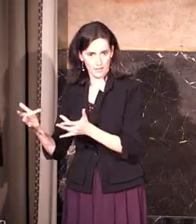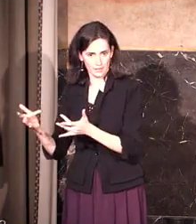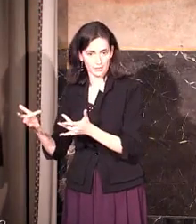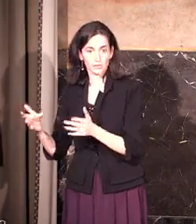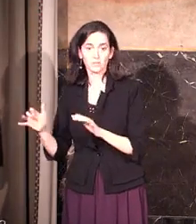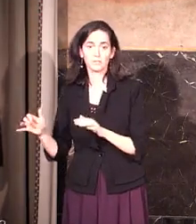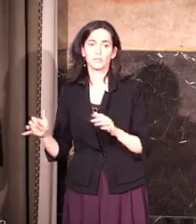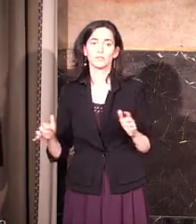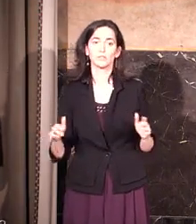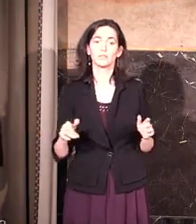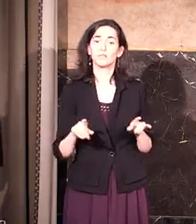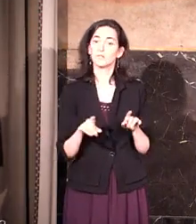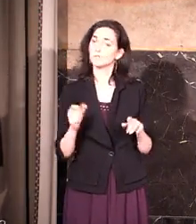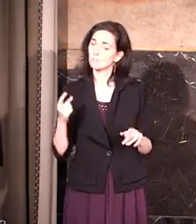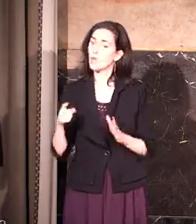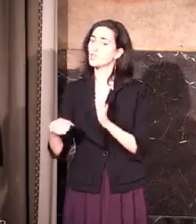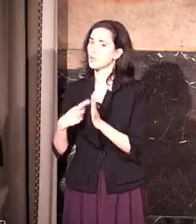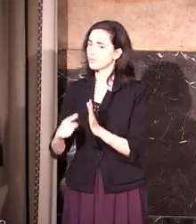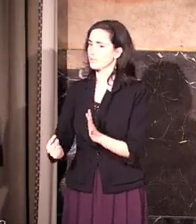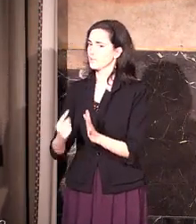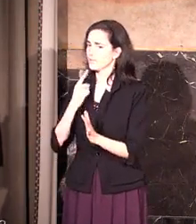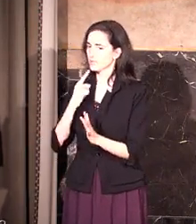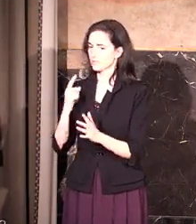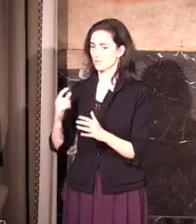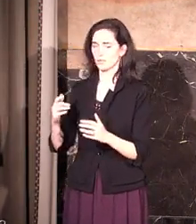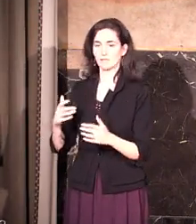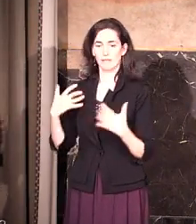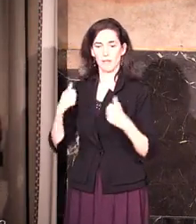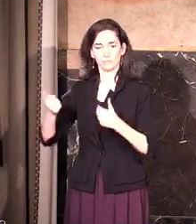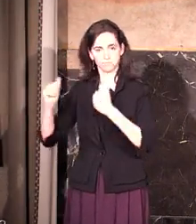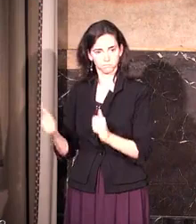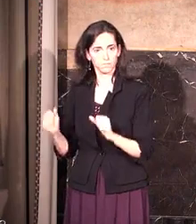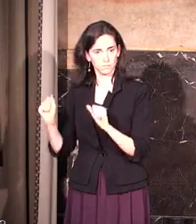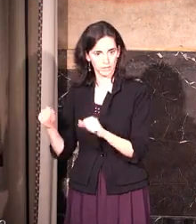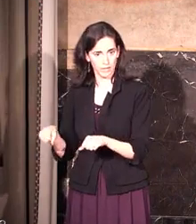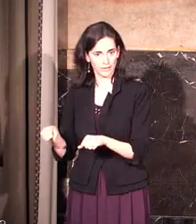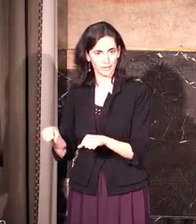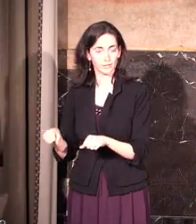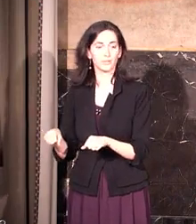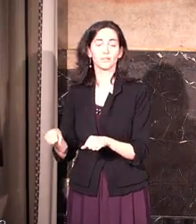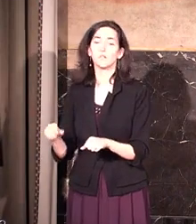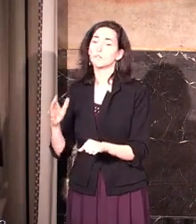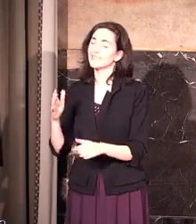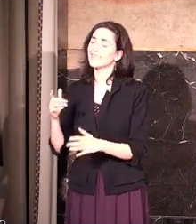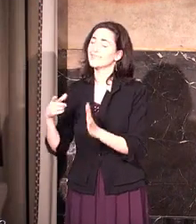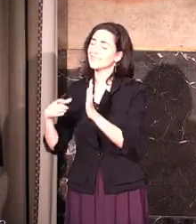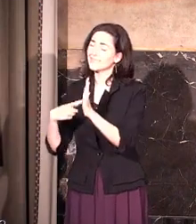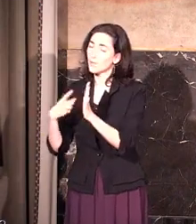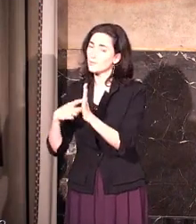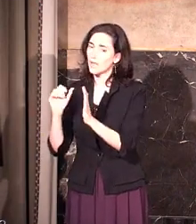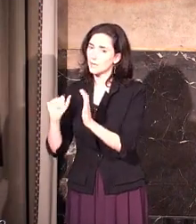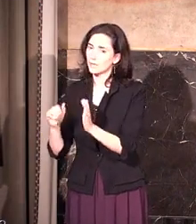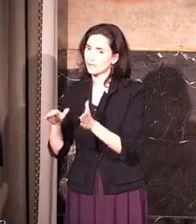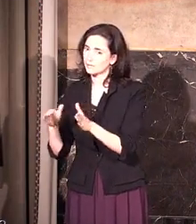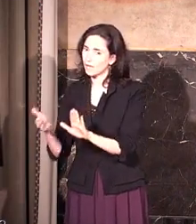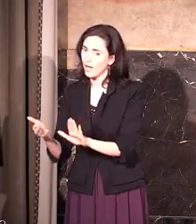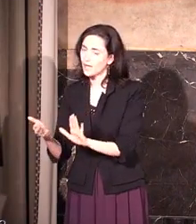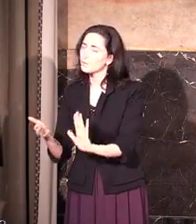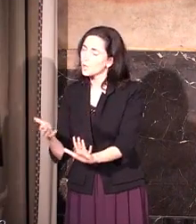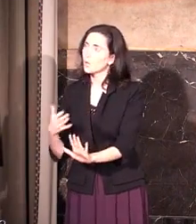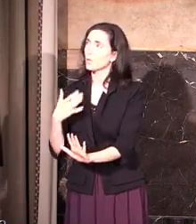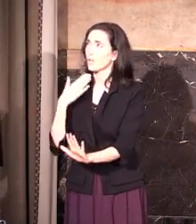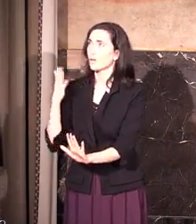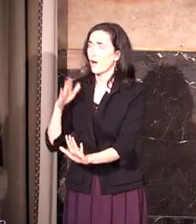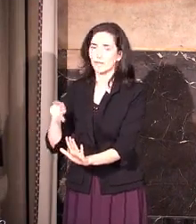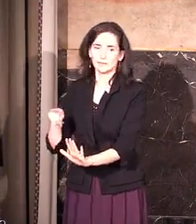serious complications, and they can, thank goodness it's infrequent, but they can die from the disease.